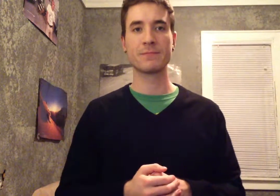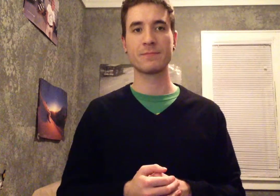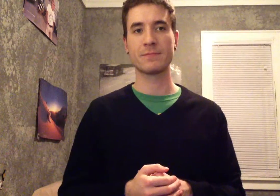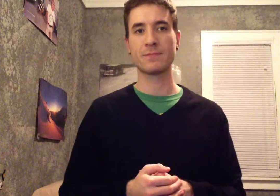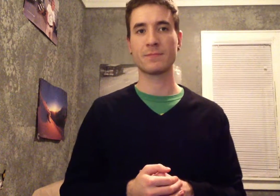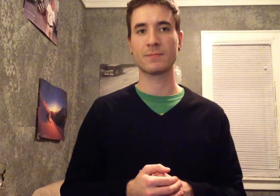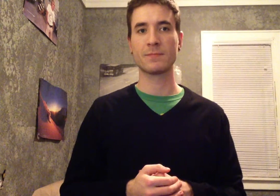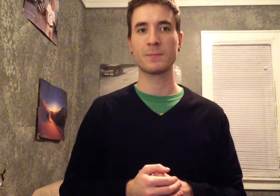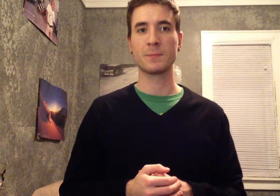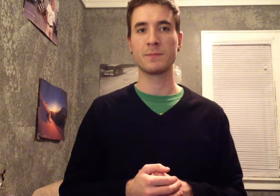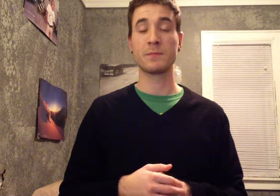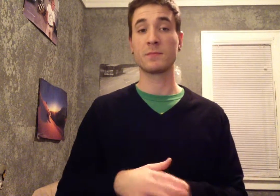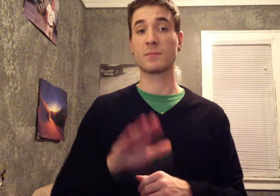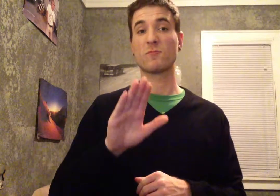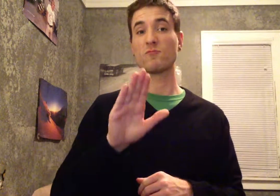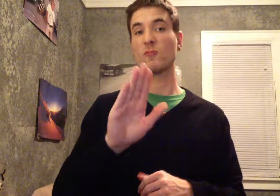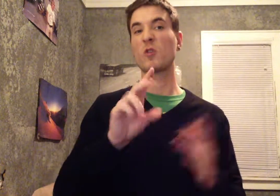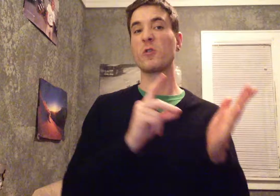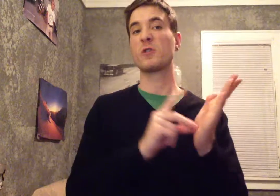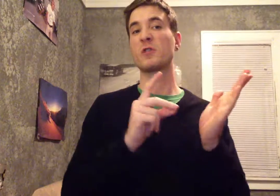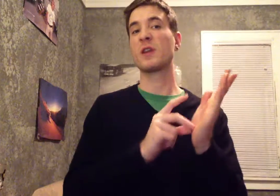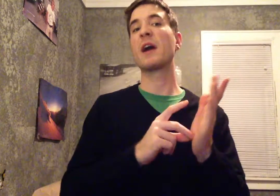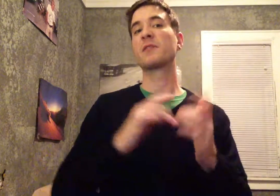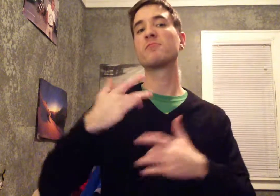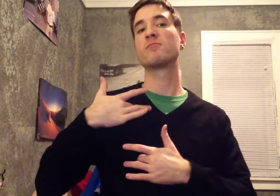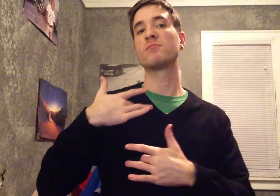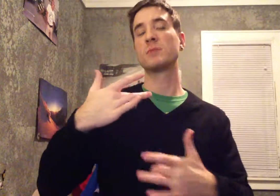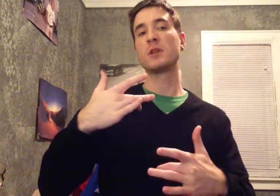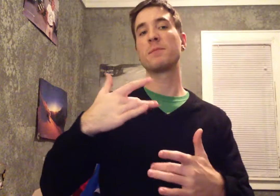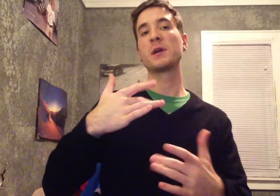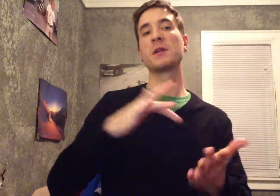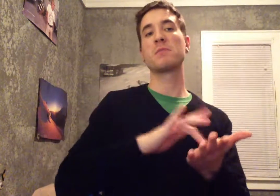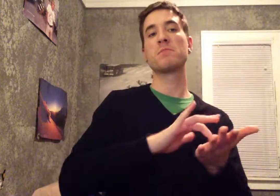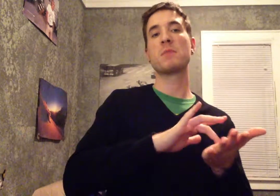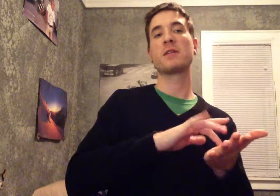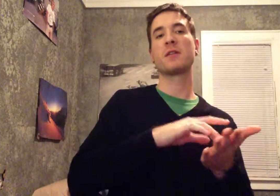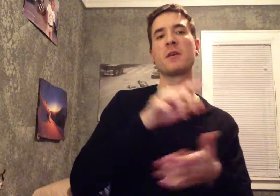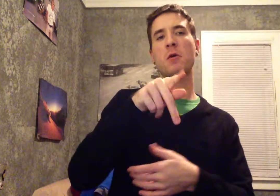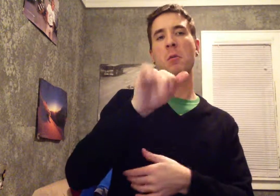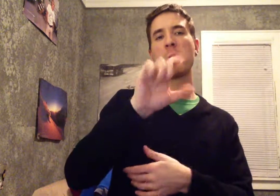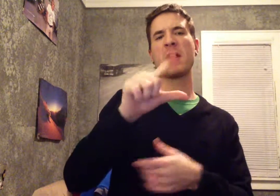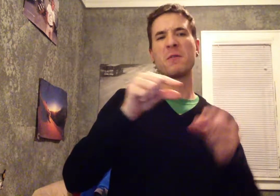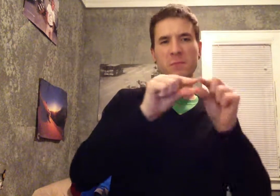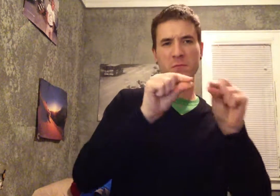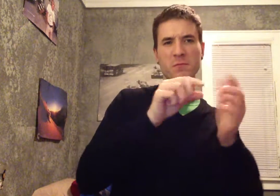most likely to prescribe pills before insulin, some people do start on insulin right away, or